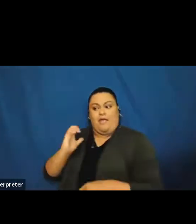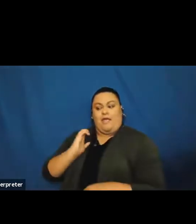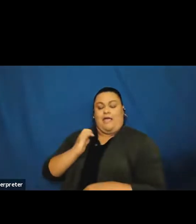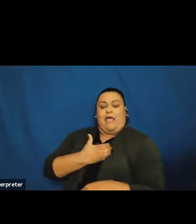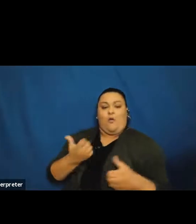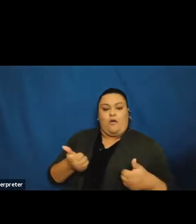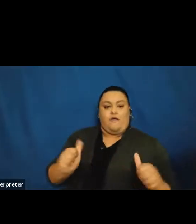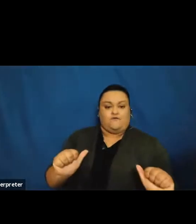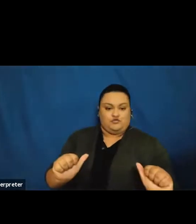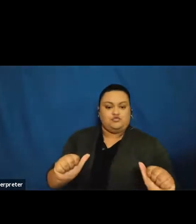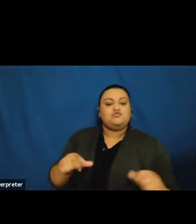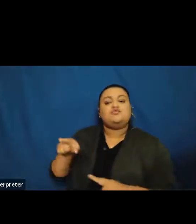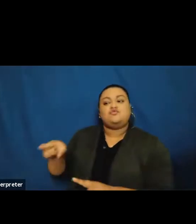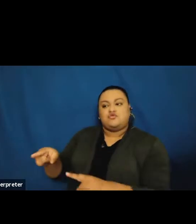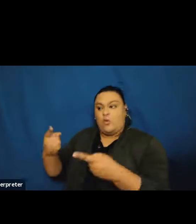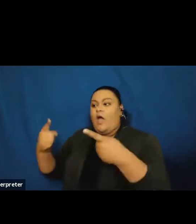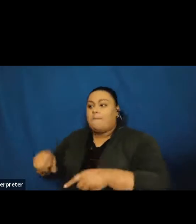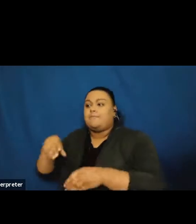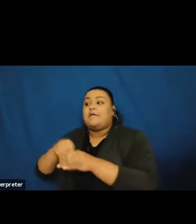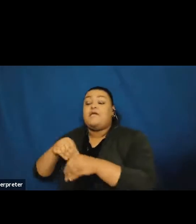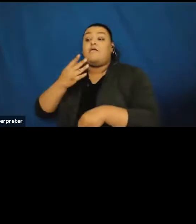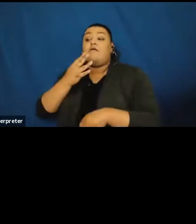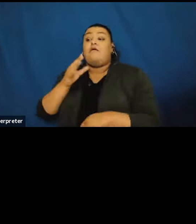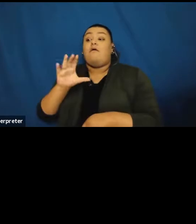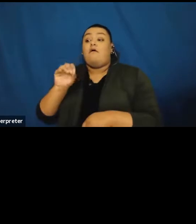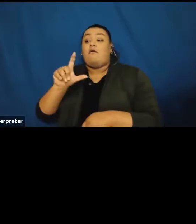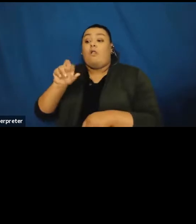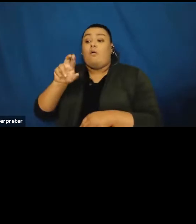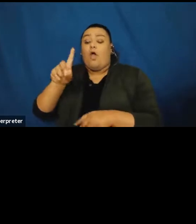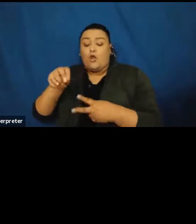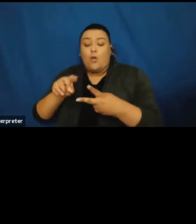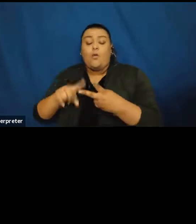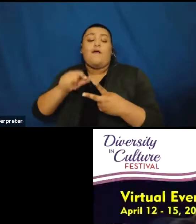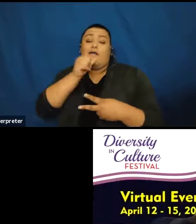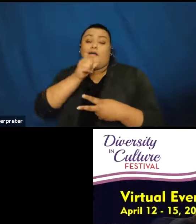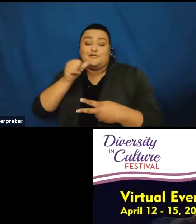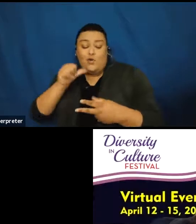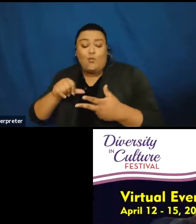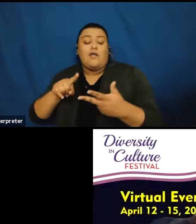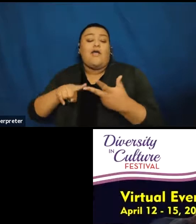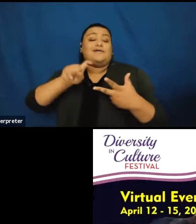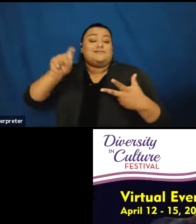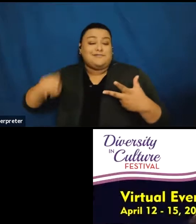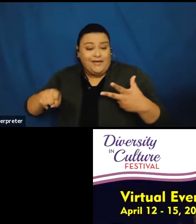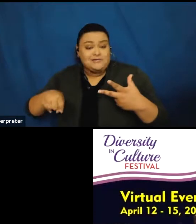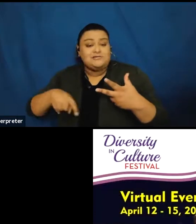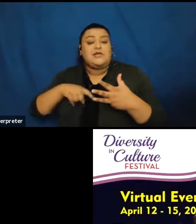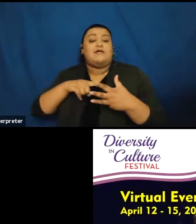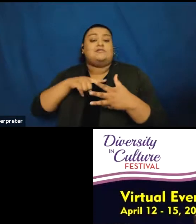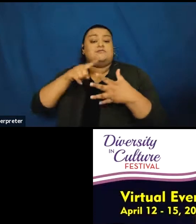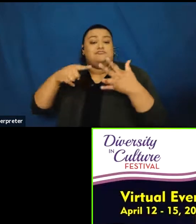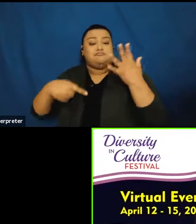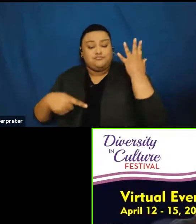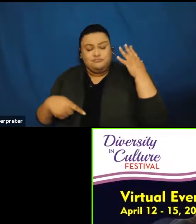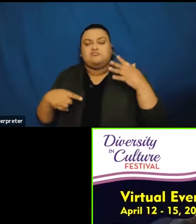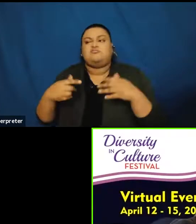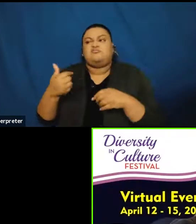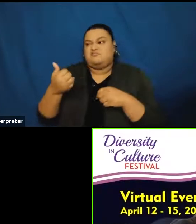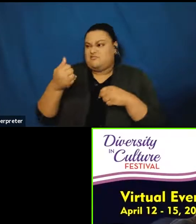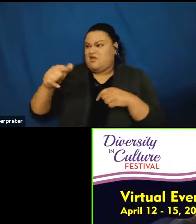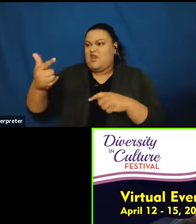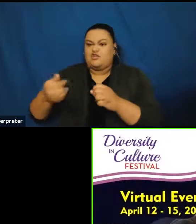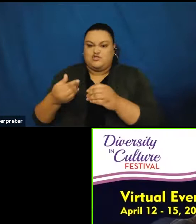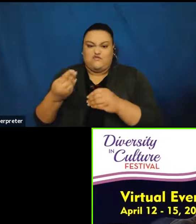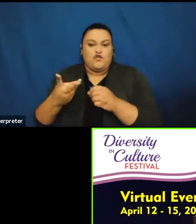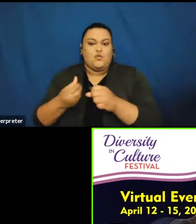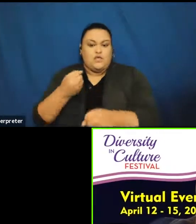there were walkouts in Colorado, in Arizona, in Texas, in the next couple of years. And collectively,